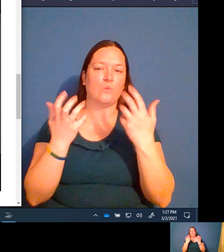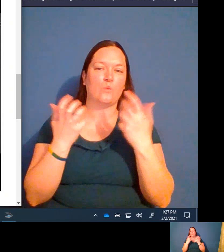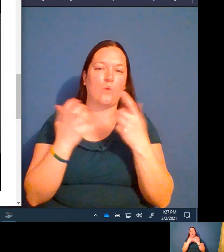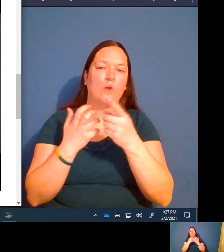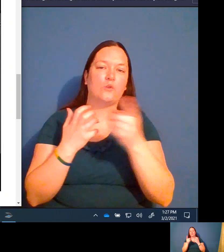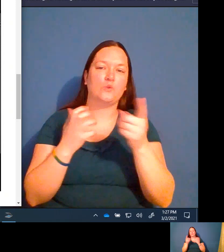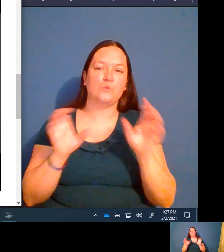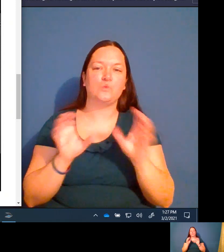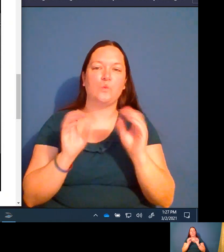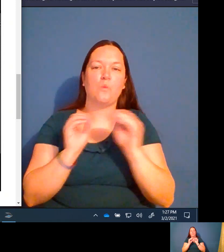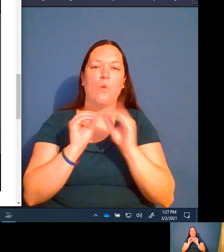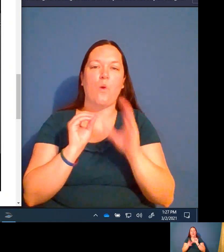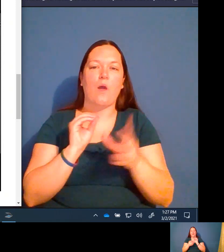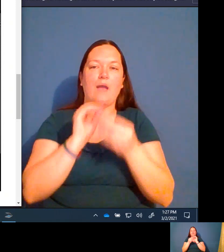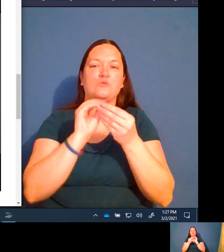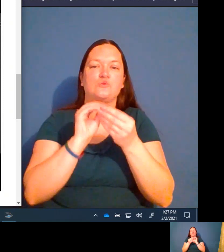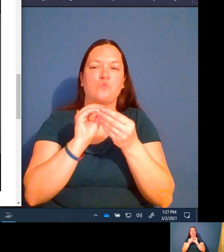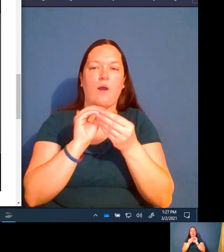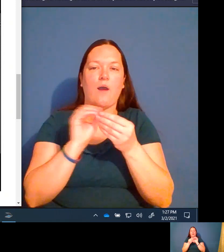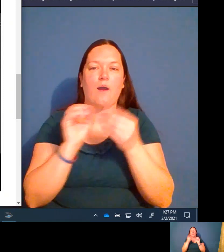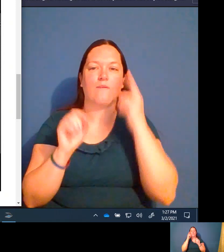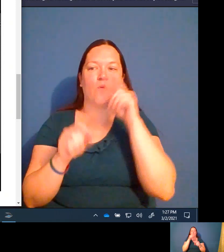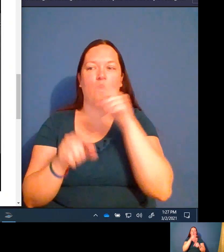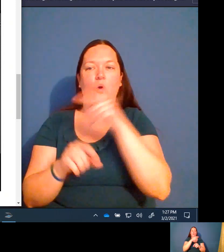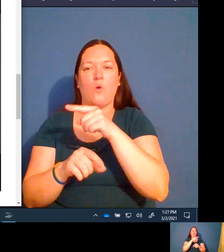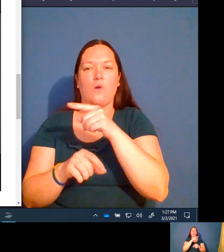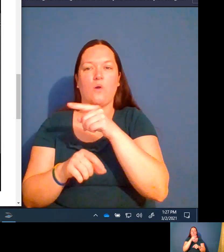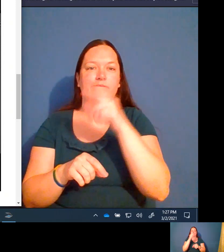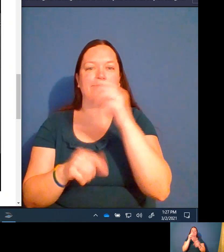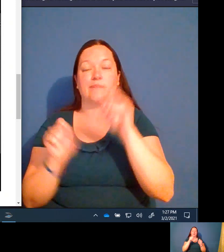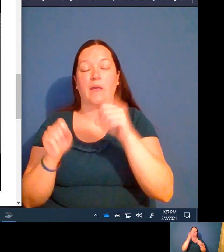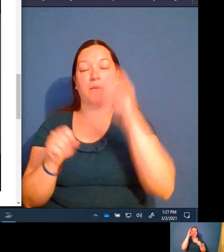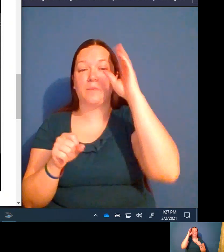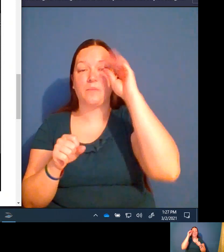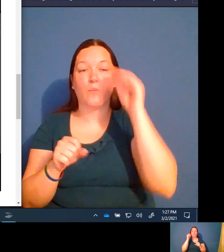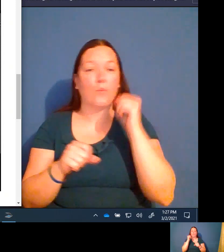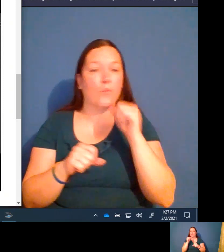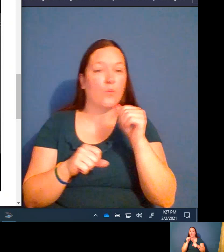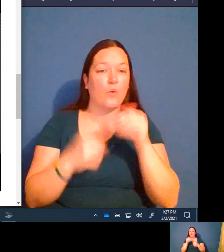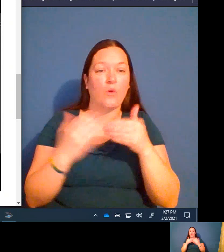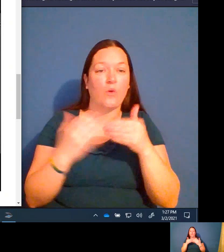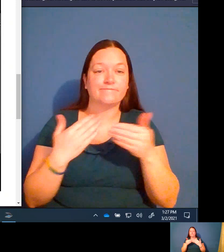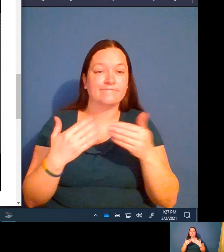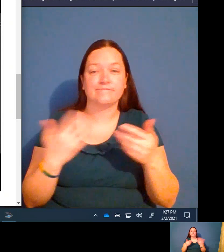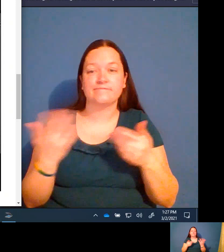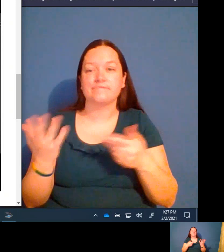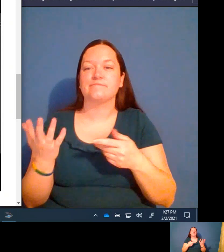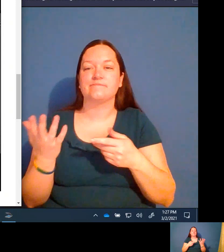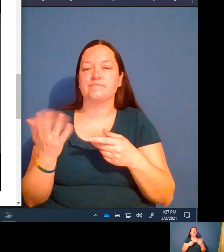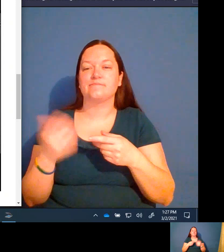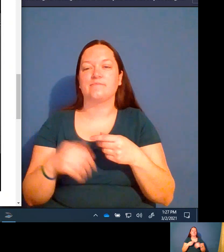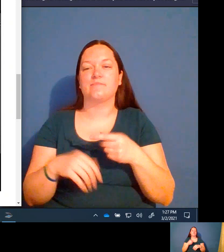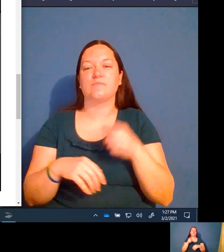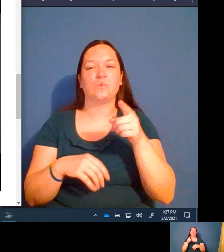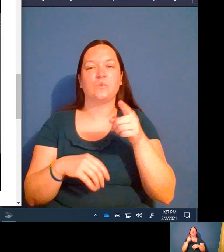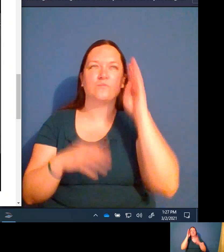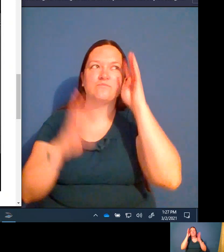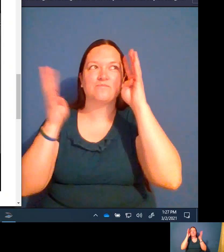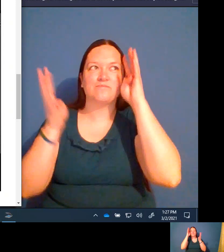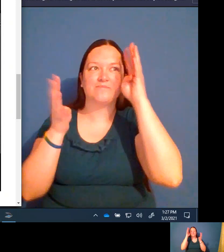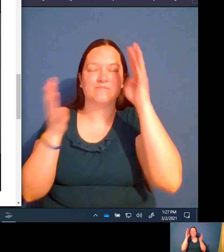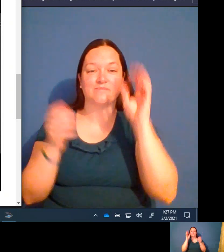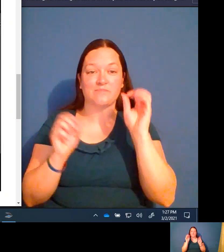you know, do a little extra to him or her, and you know, I'm curious to see what you guys come up with. All right. So